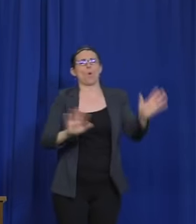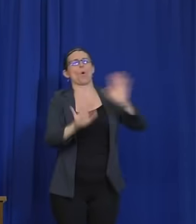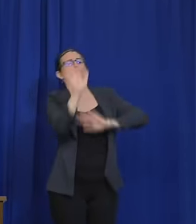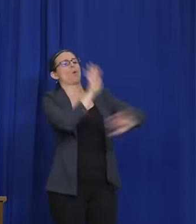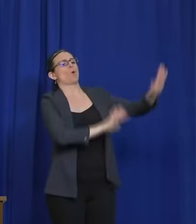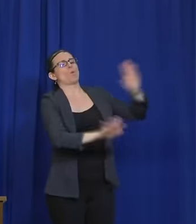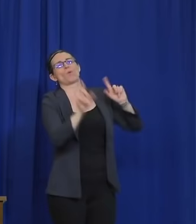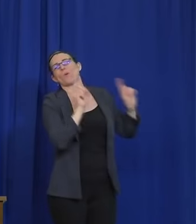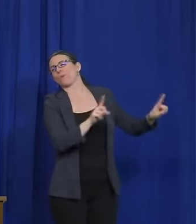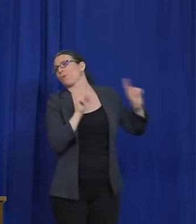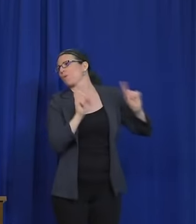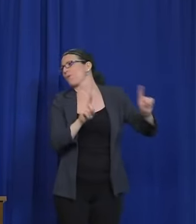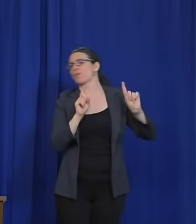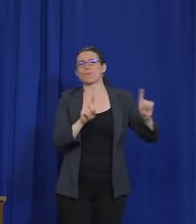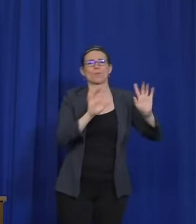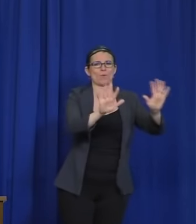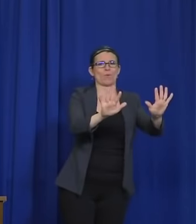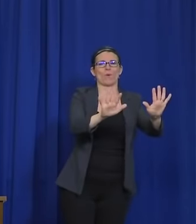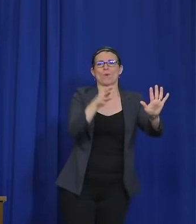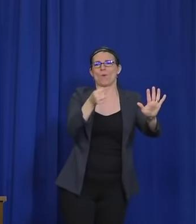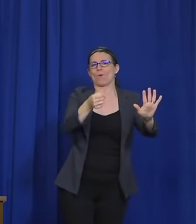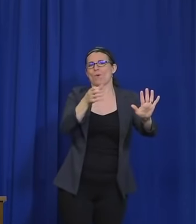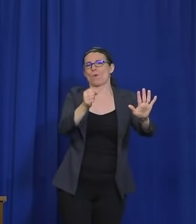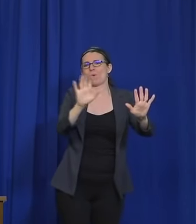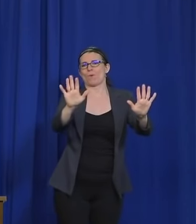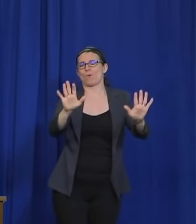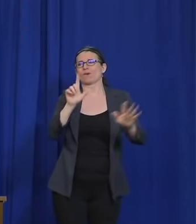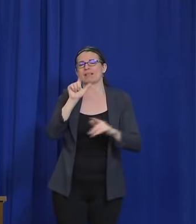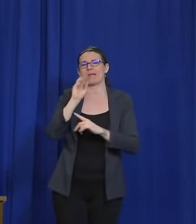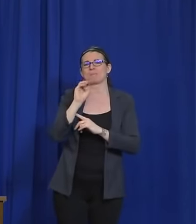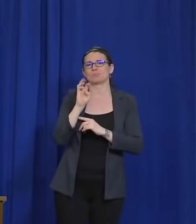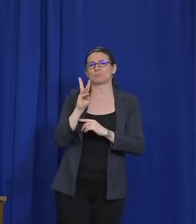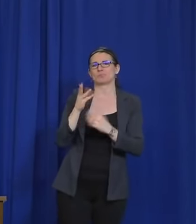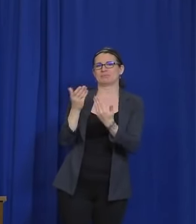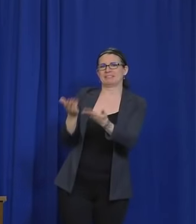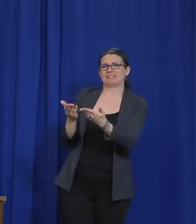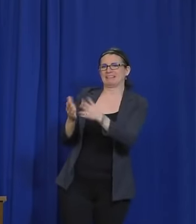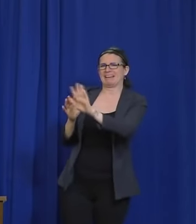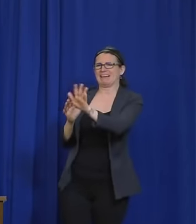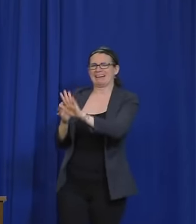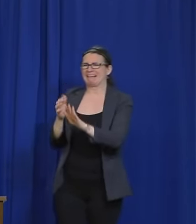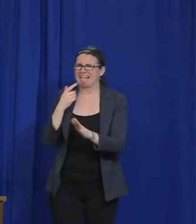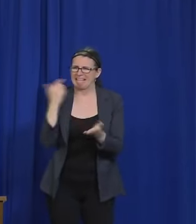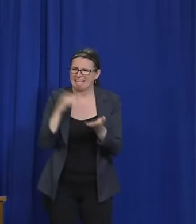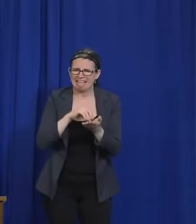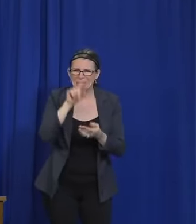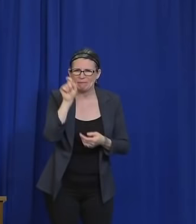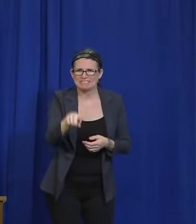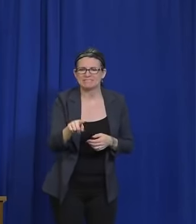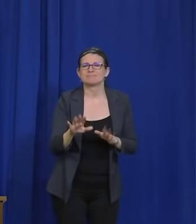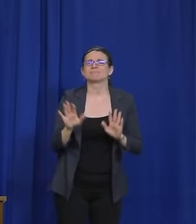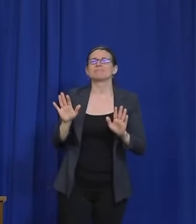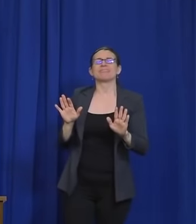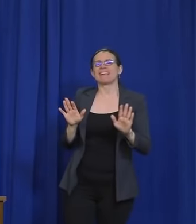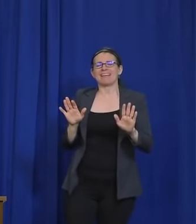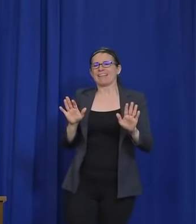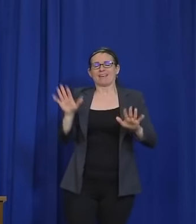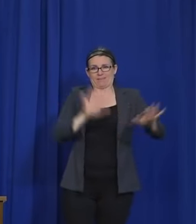one? Sure. Is that okay? What was it? Yeah, can you repeat the question? First question was about antibody